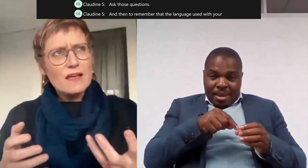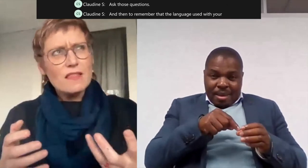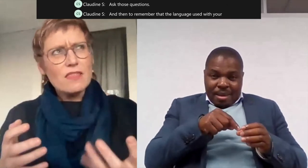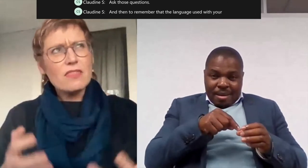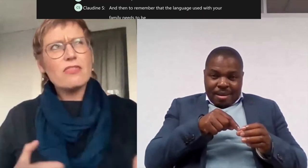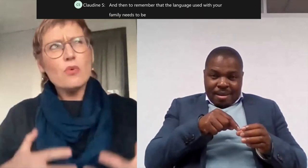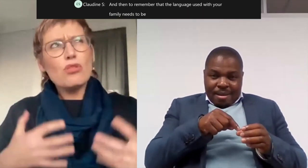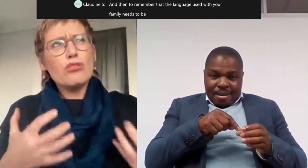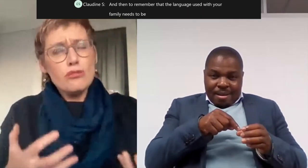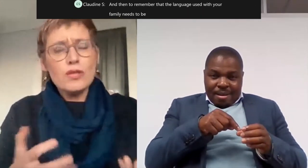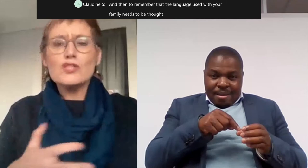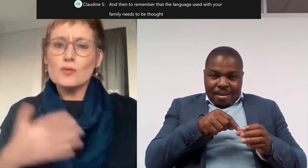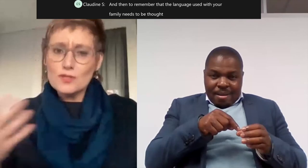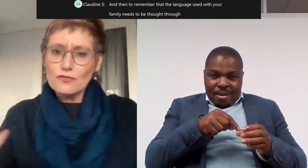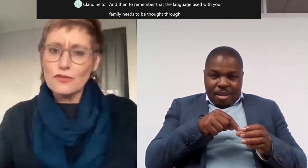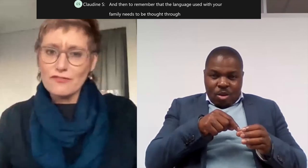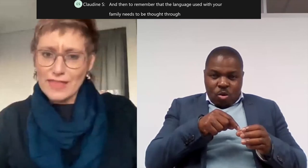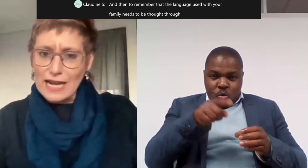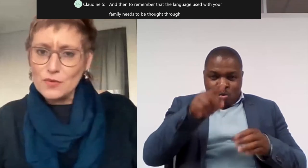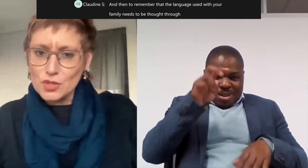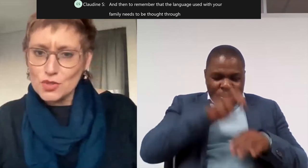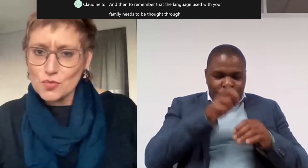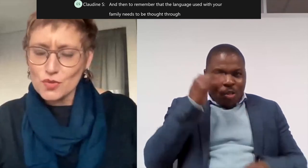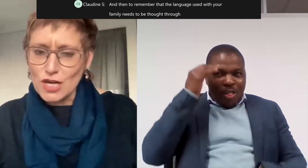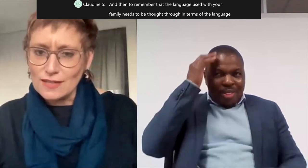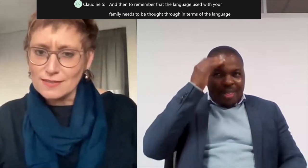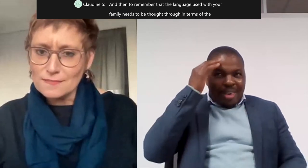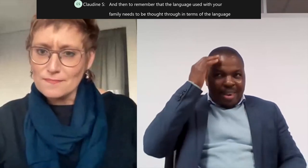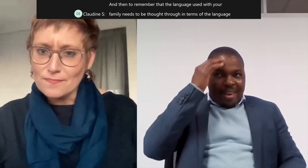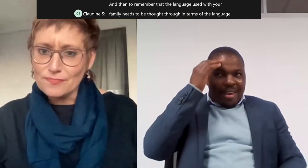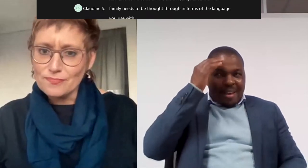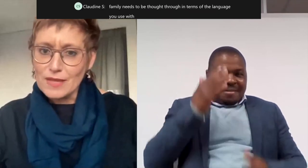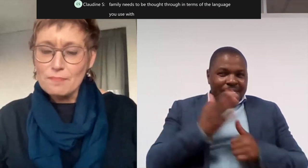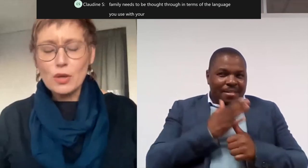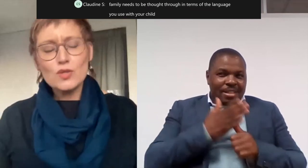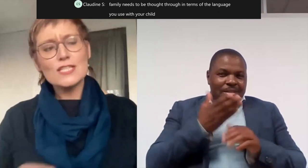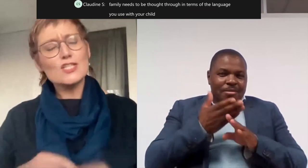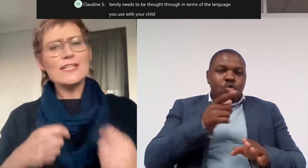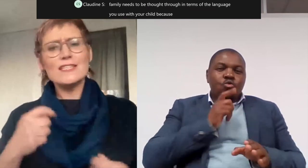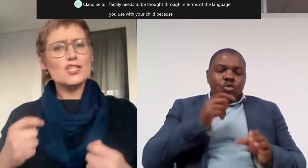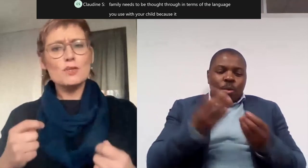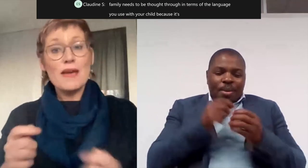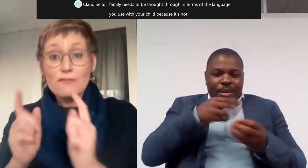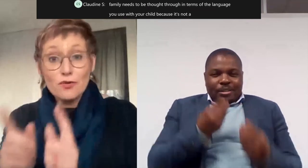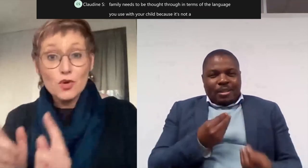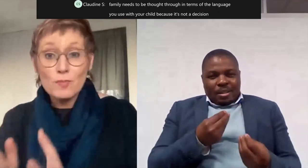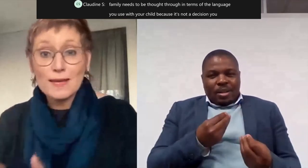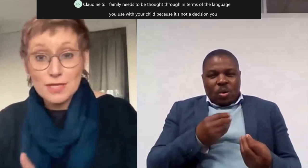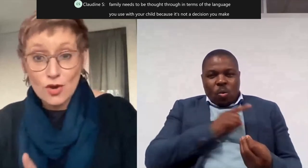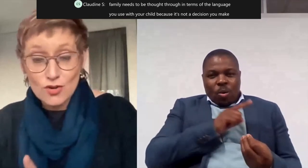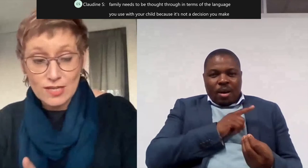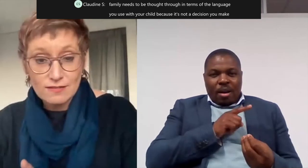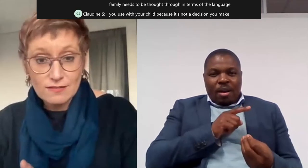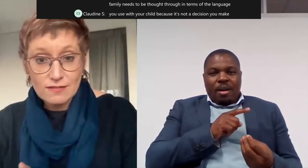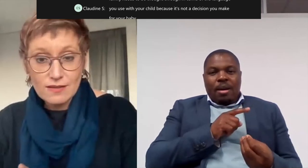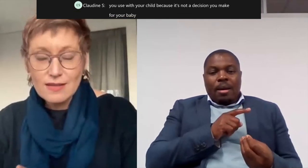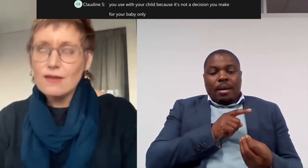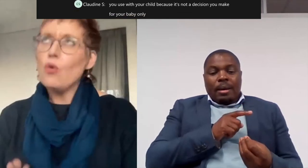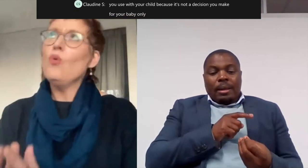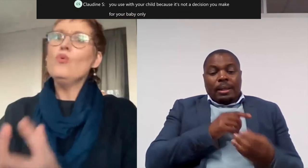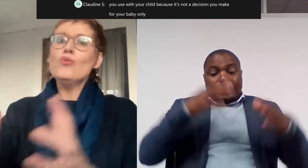be thought through in terms of the language you use with your child. Because it's not a decision you make for your baby